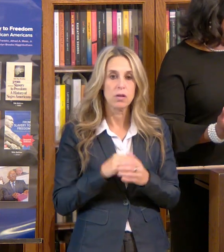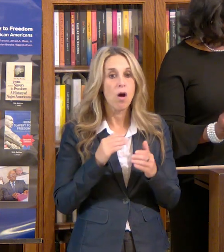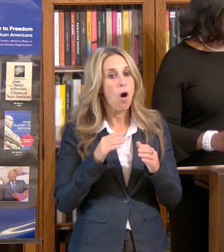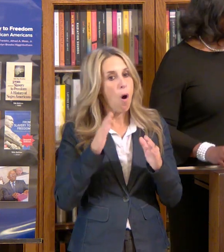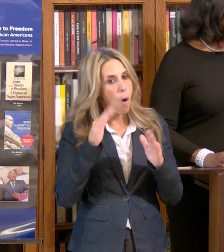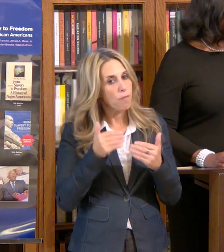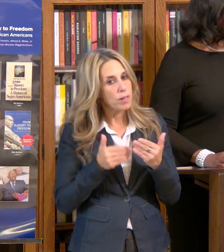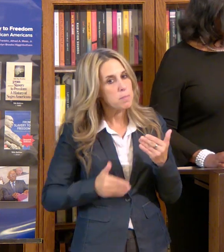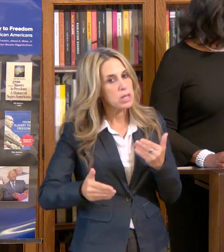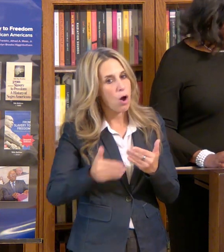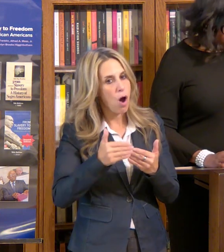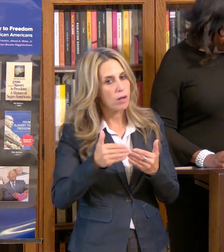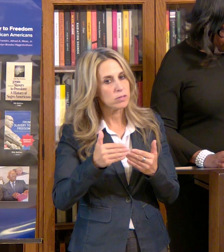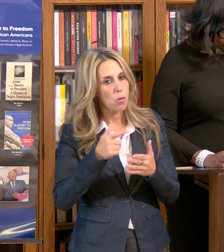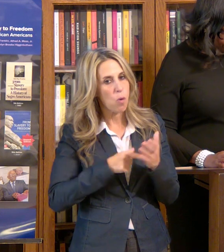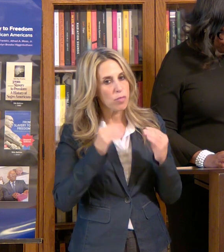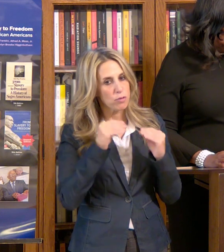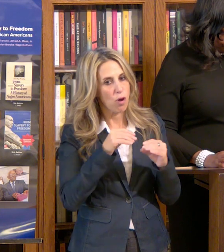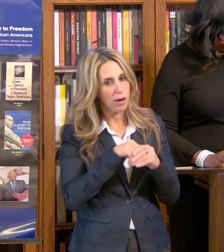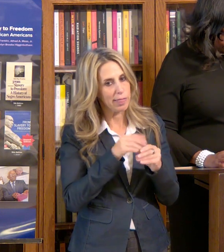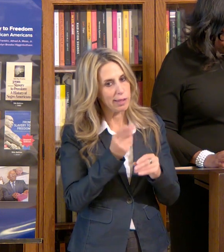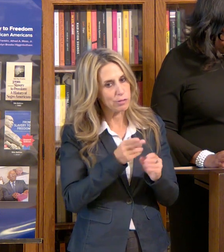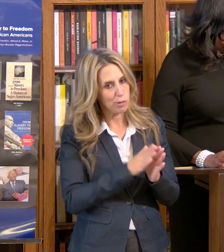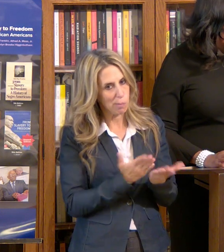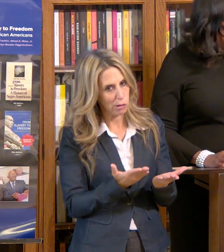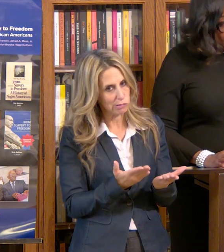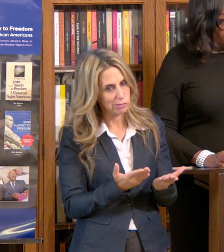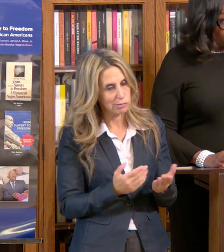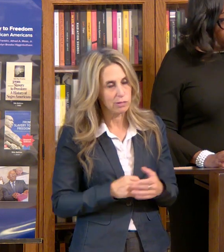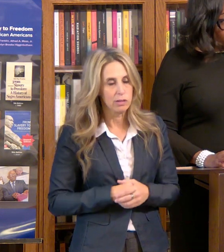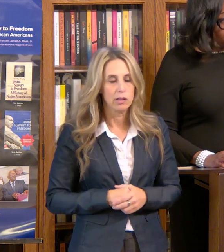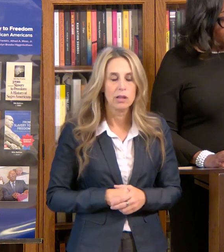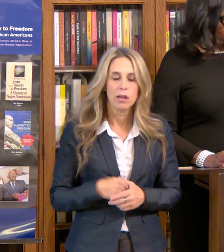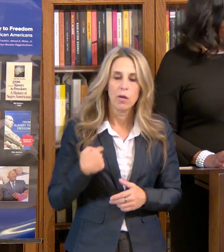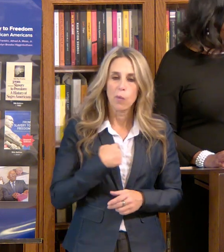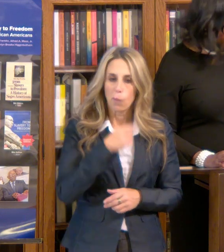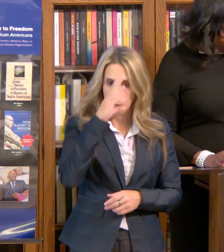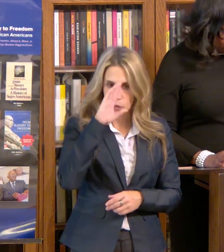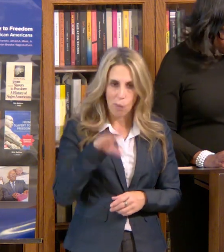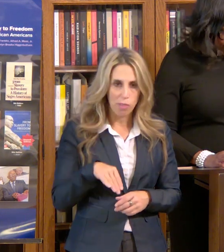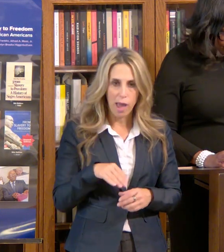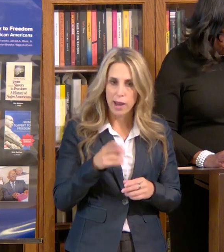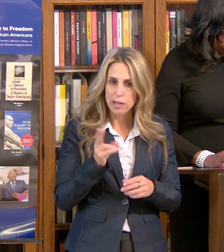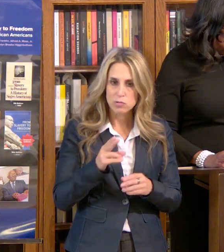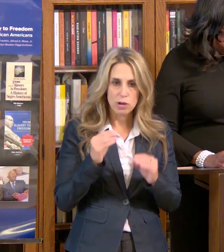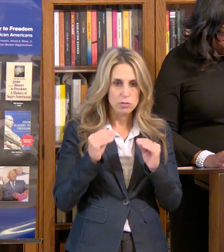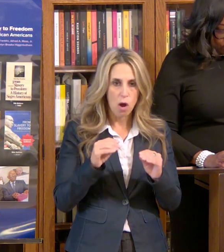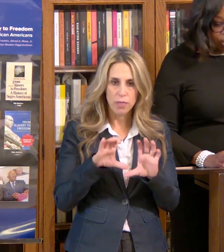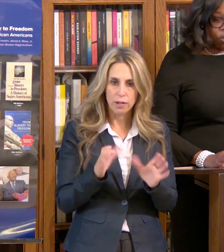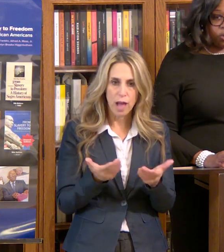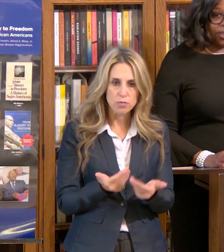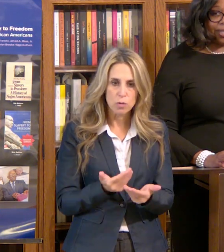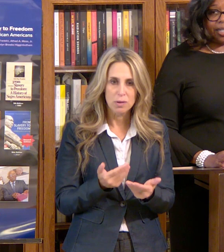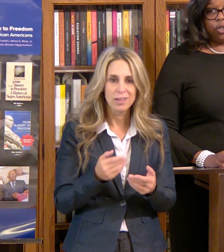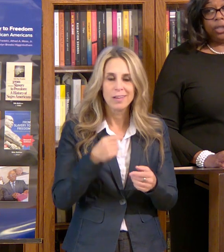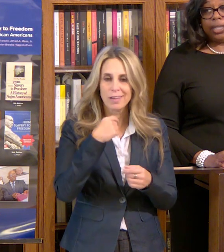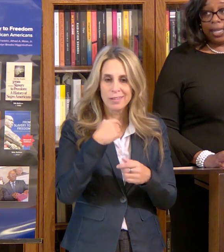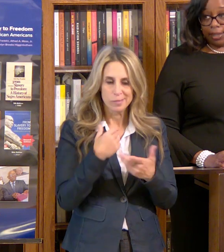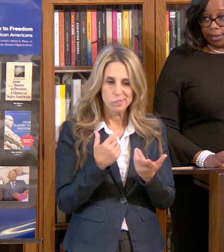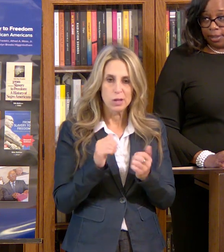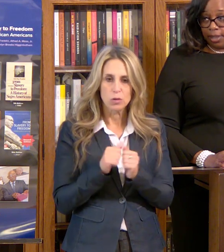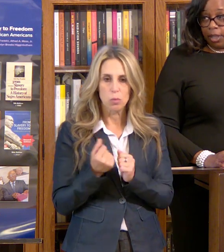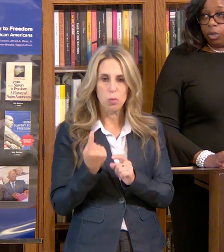beyond what they're being taught in those history books now we know that history that's taught in the classroom is told with a